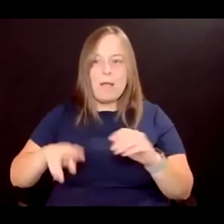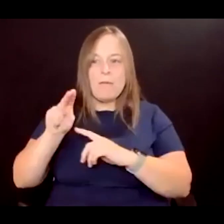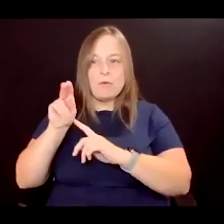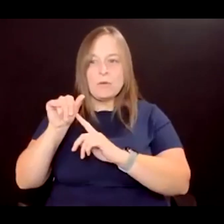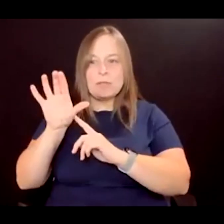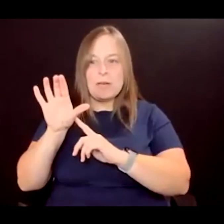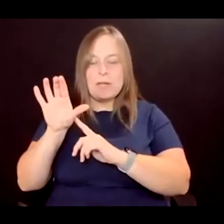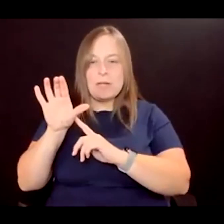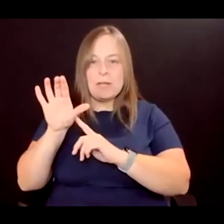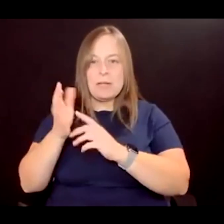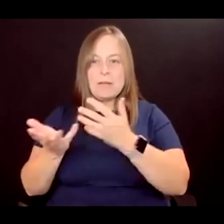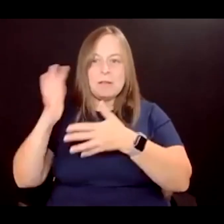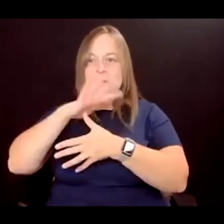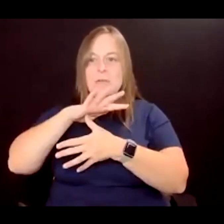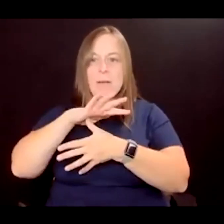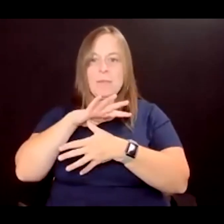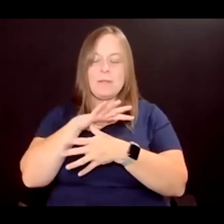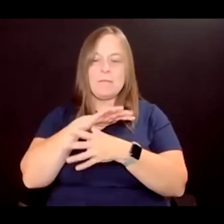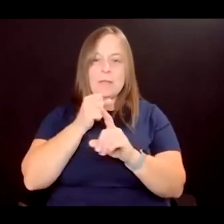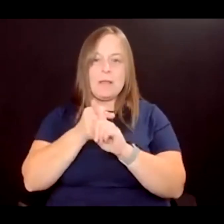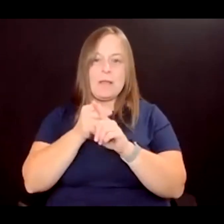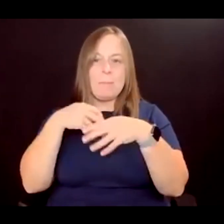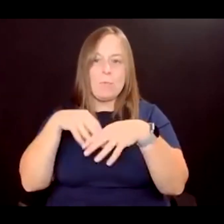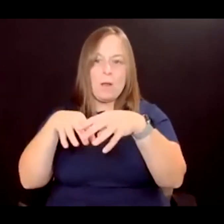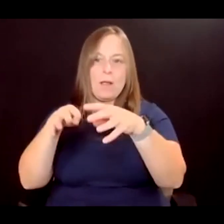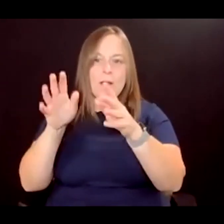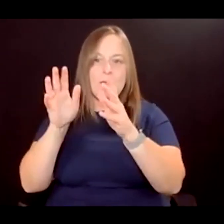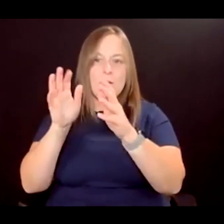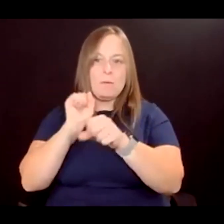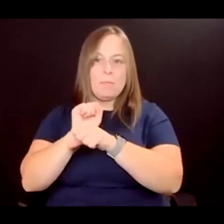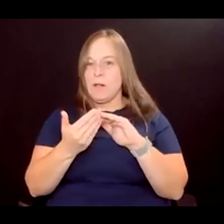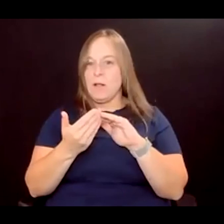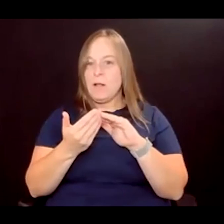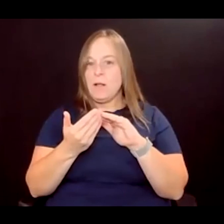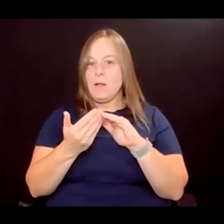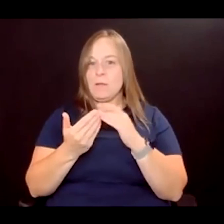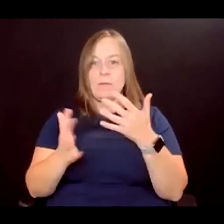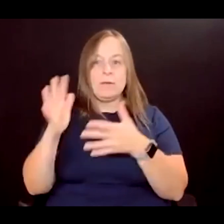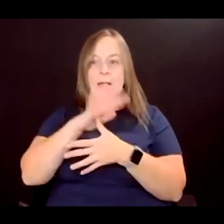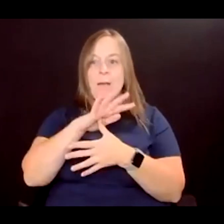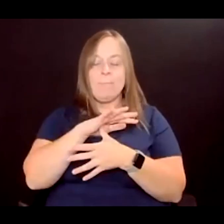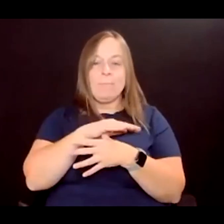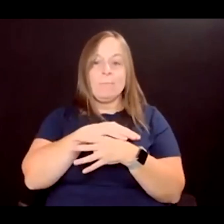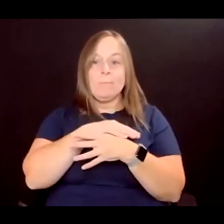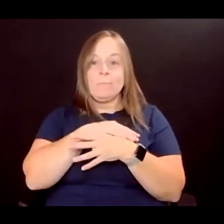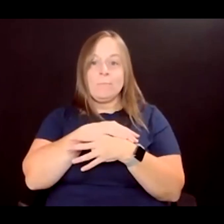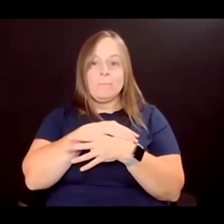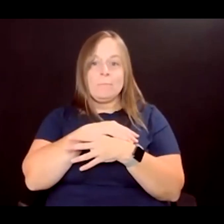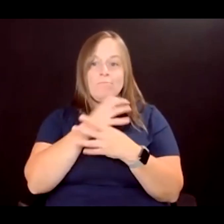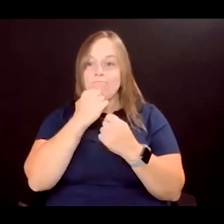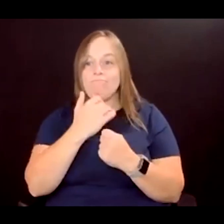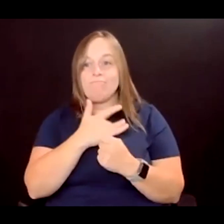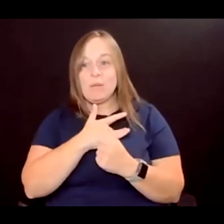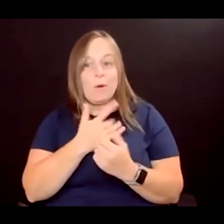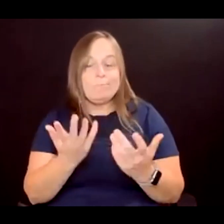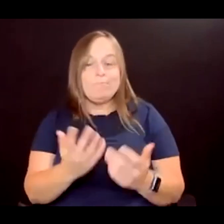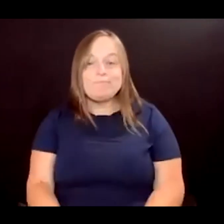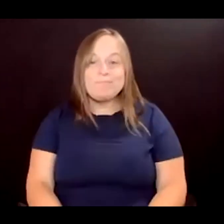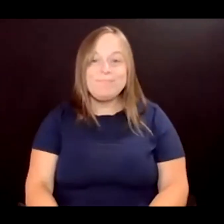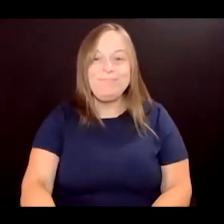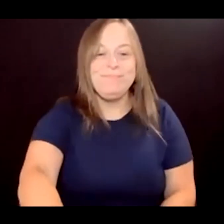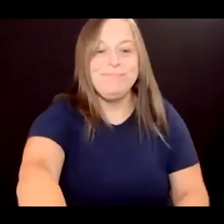still be rolling. And thank you for everything that you just said. Does anyone